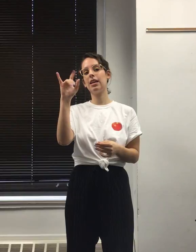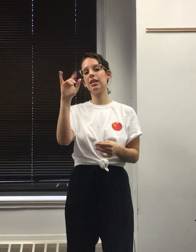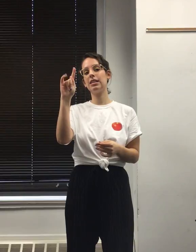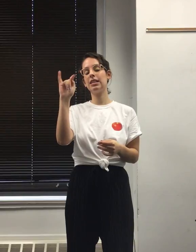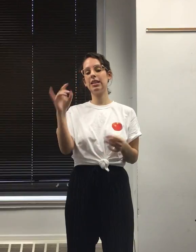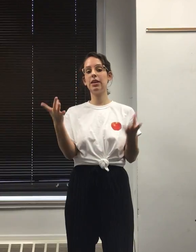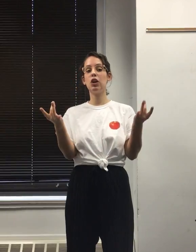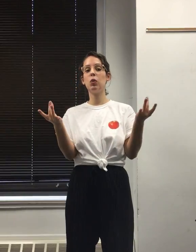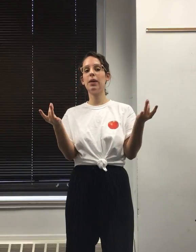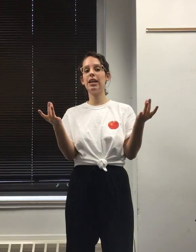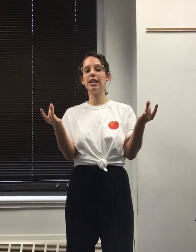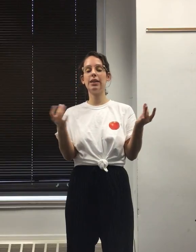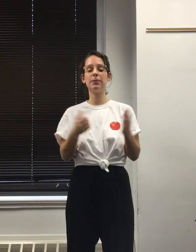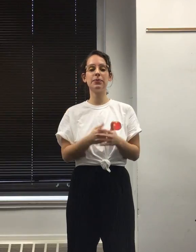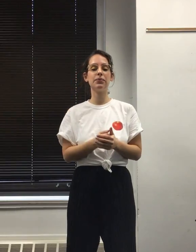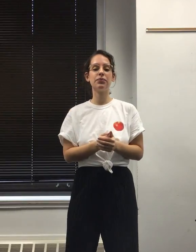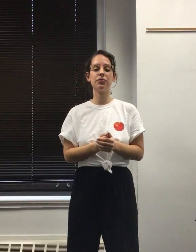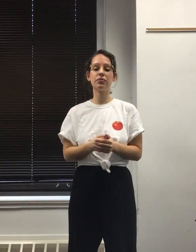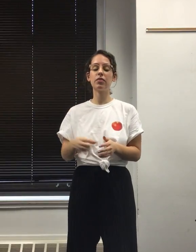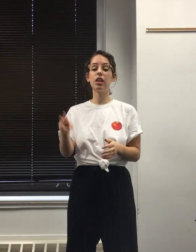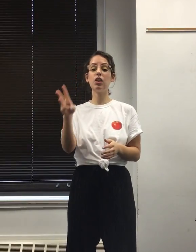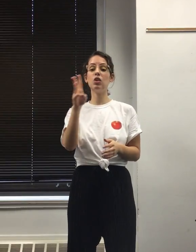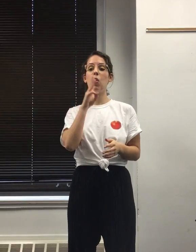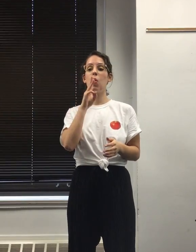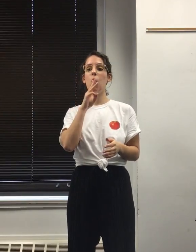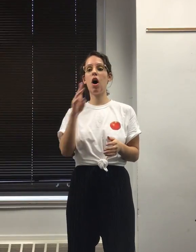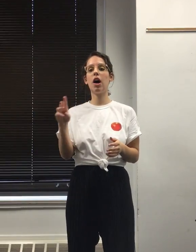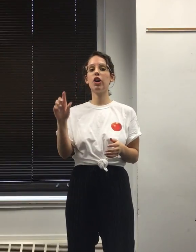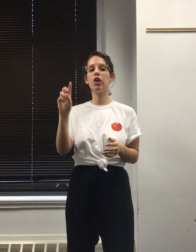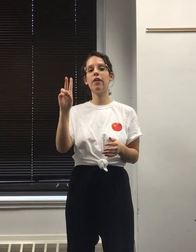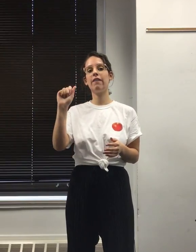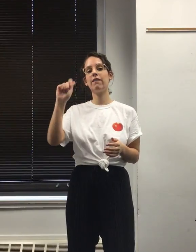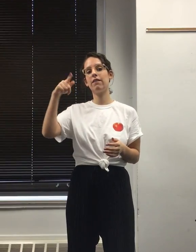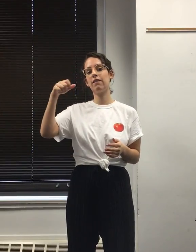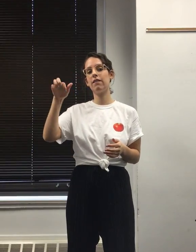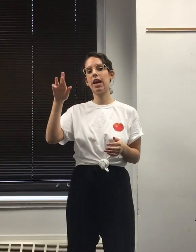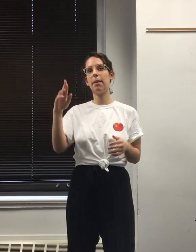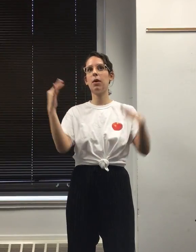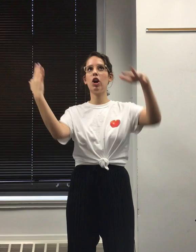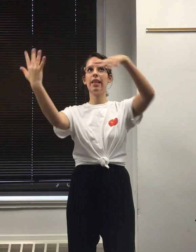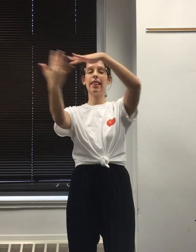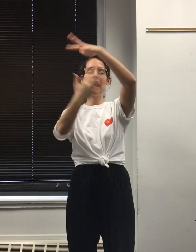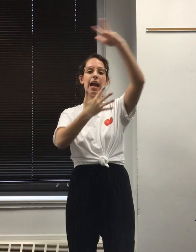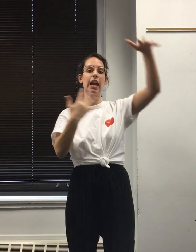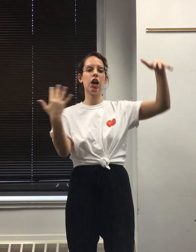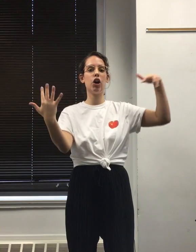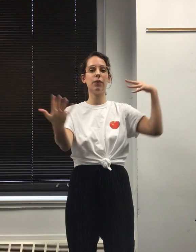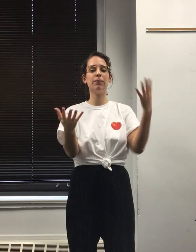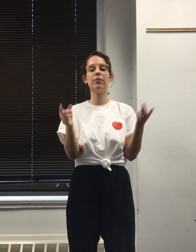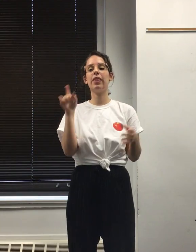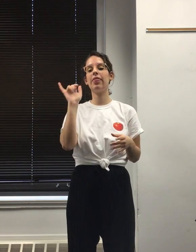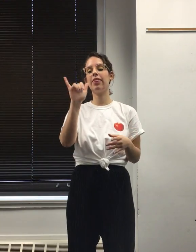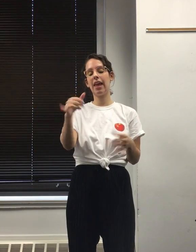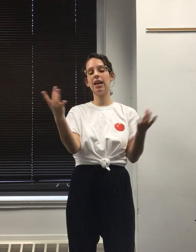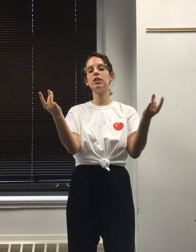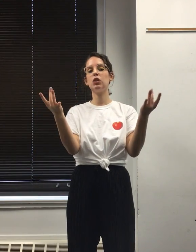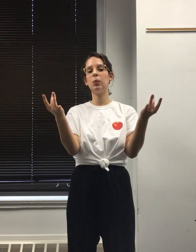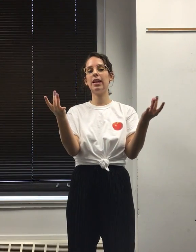in the atmosphere, or water vapor in the air. That's humidity. Is it humid